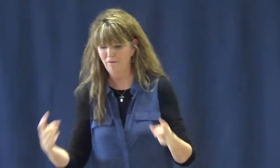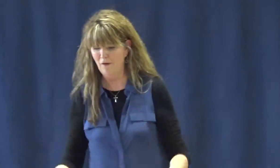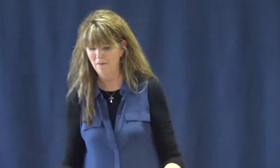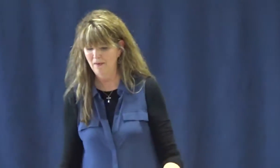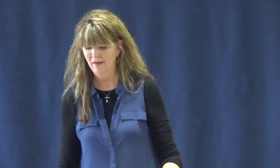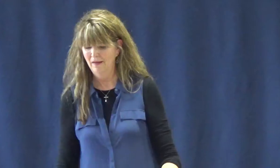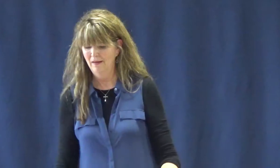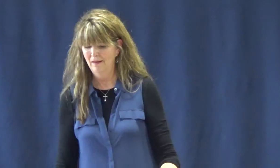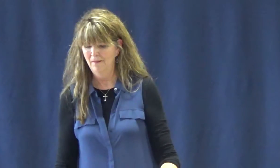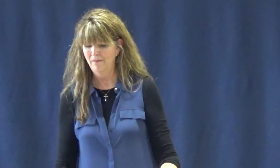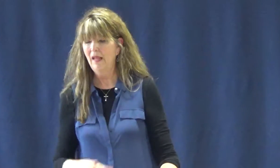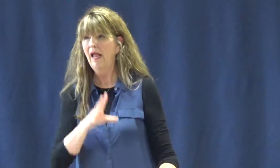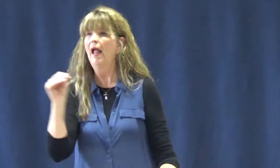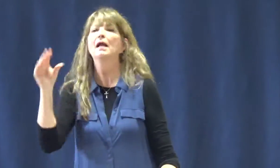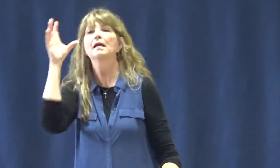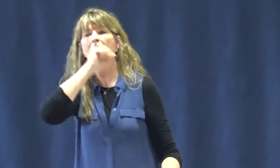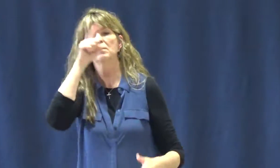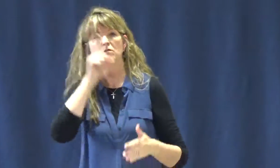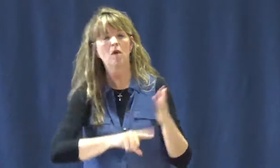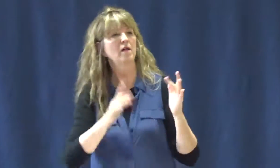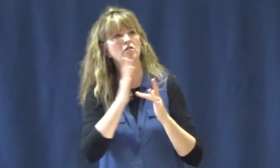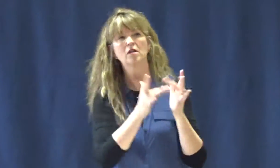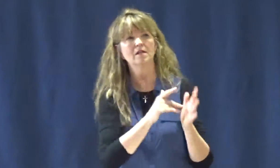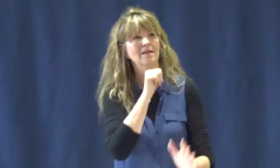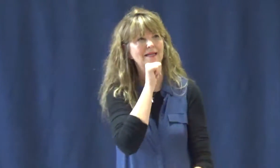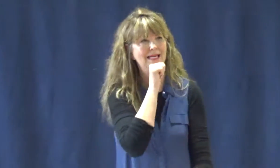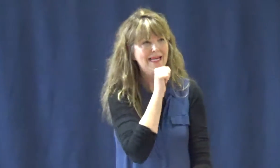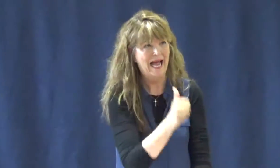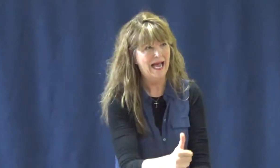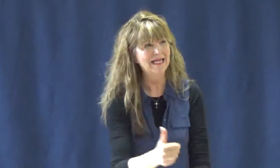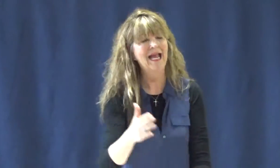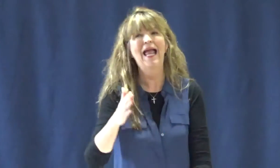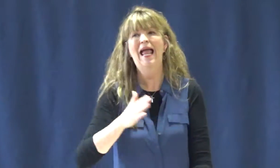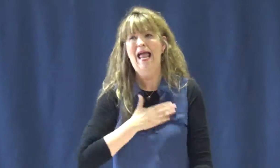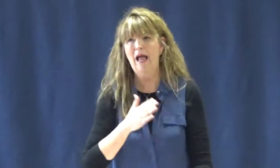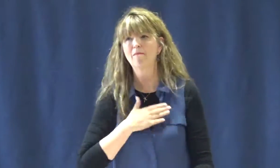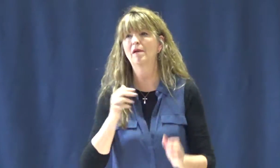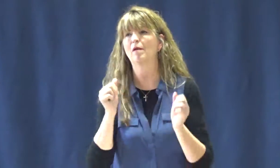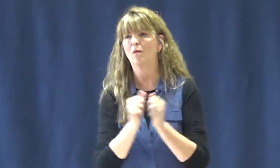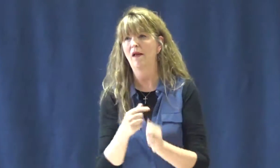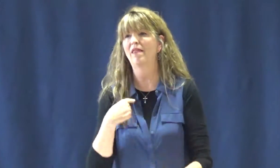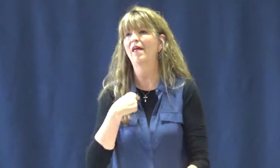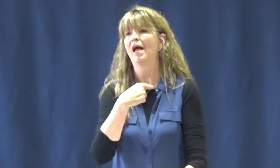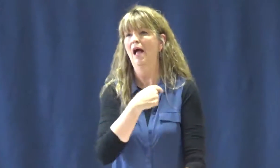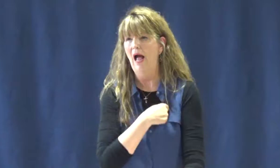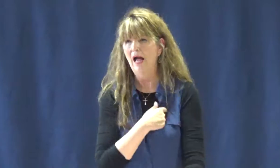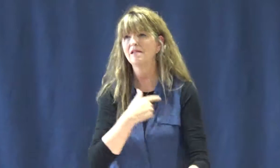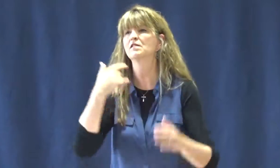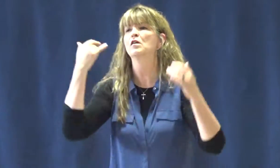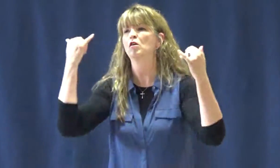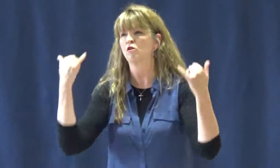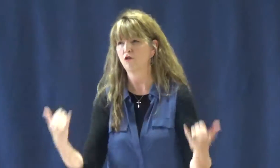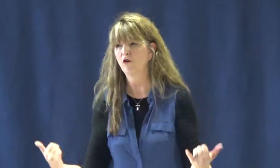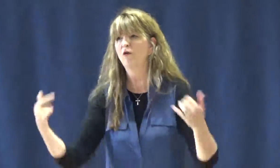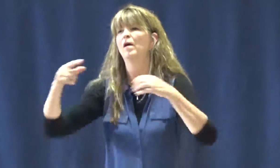Where did that idea come from? And guess what? Jesus is not happy with